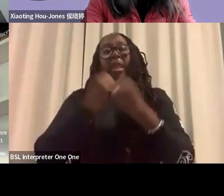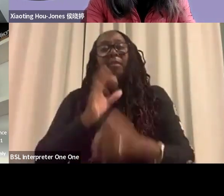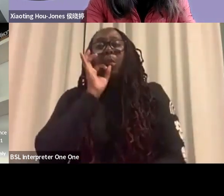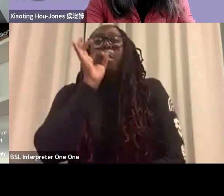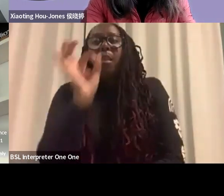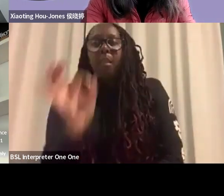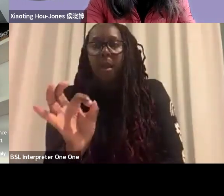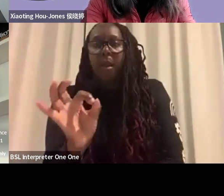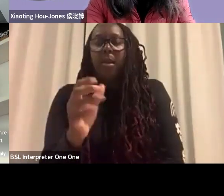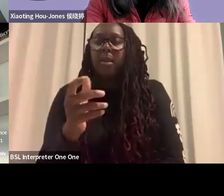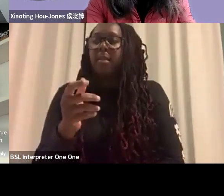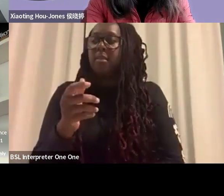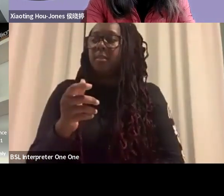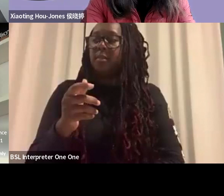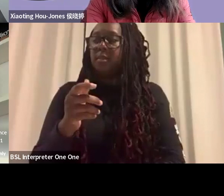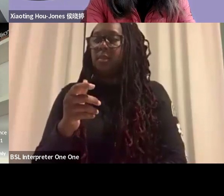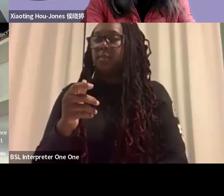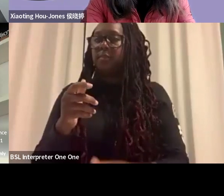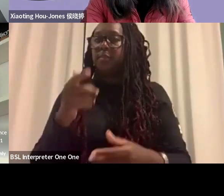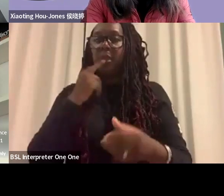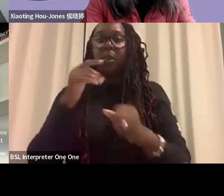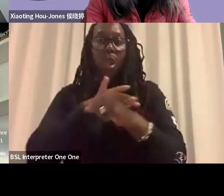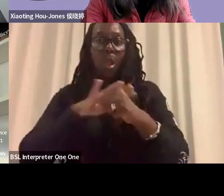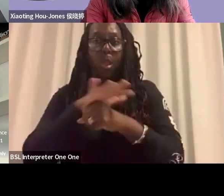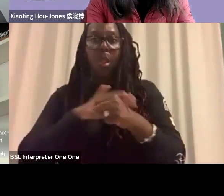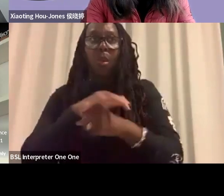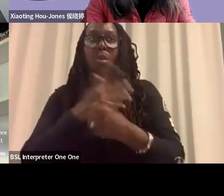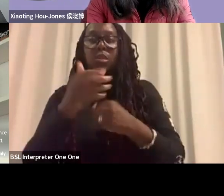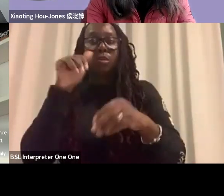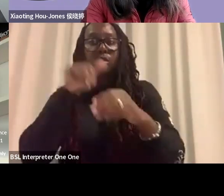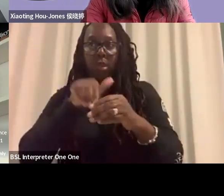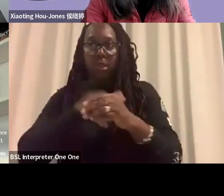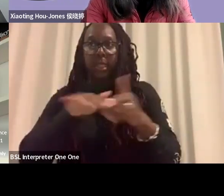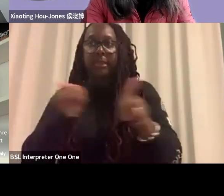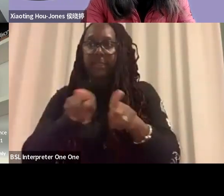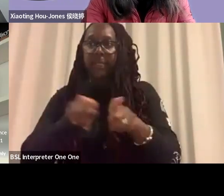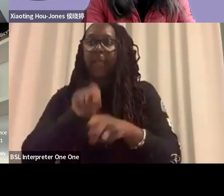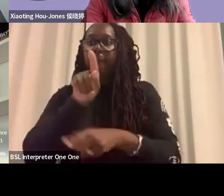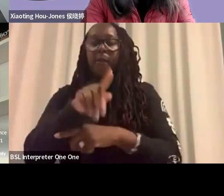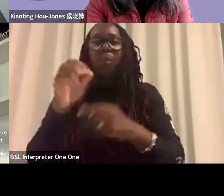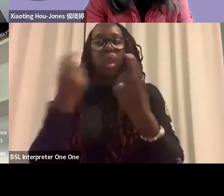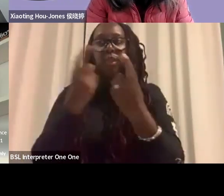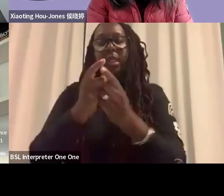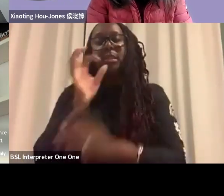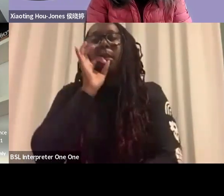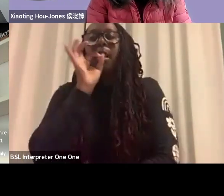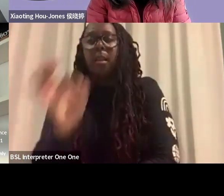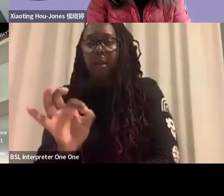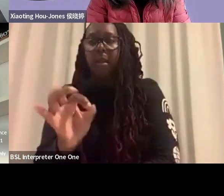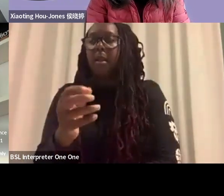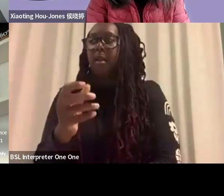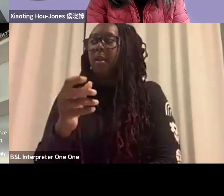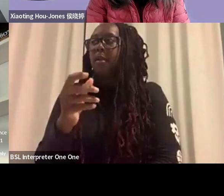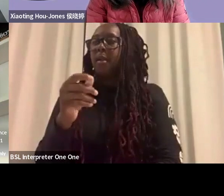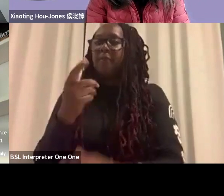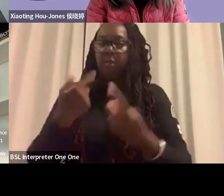GNH, see wherever applicable in the local context, in your own country's context, what things can be applied from